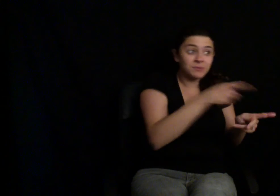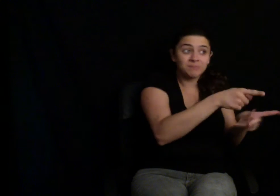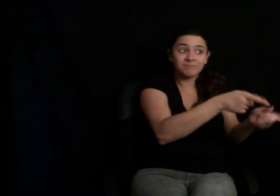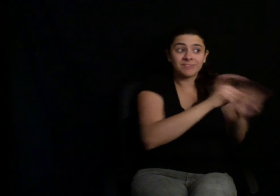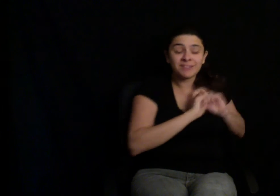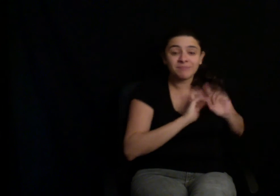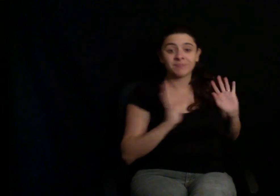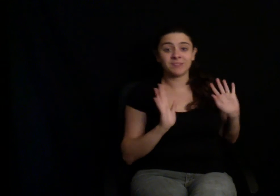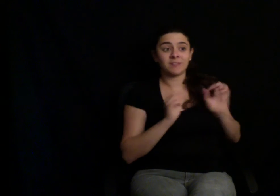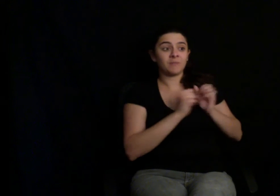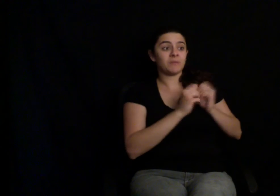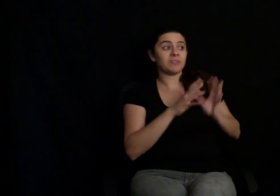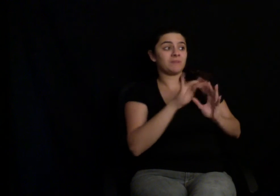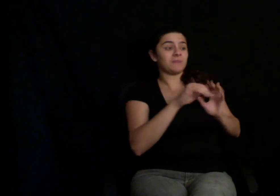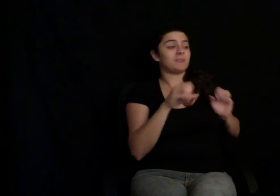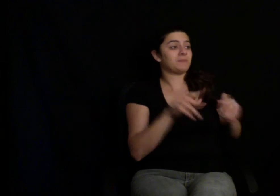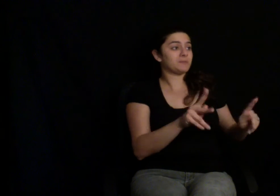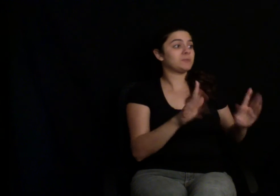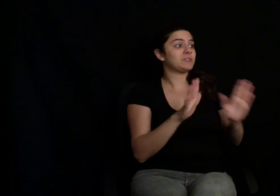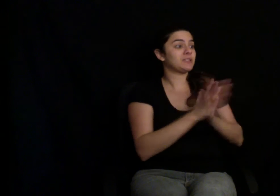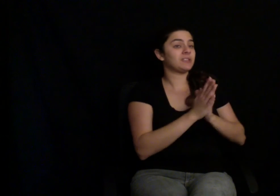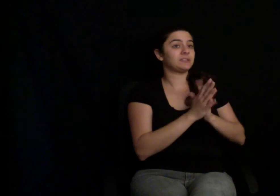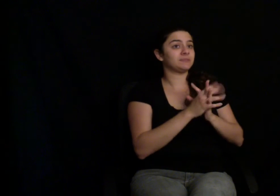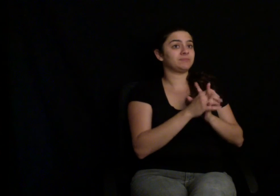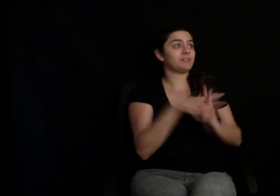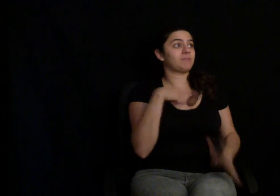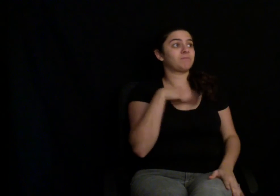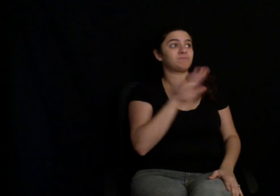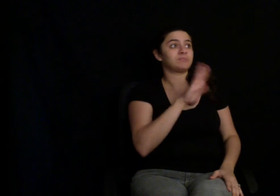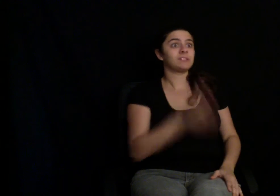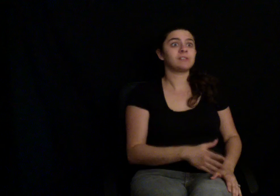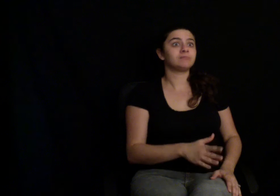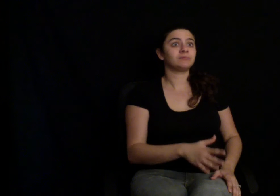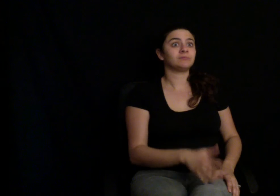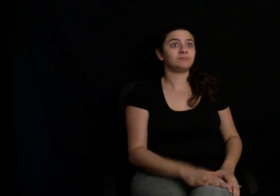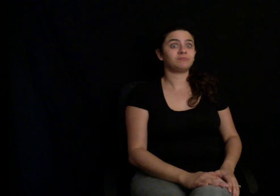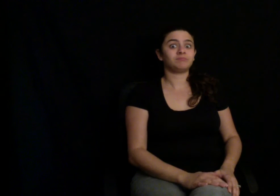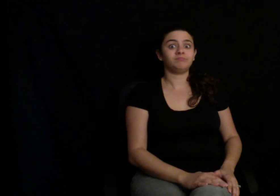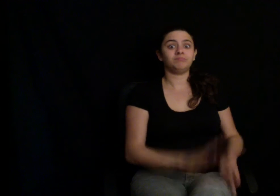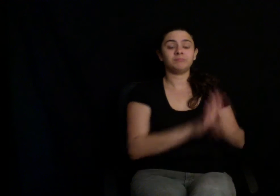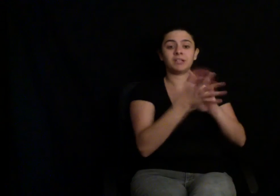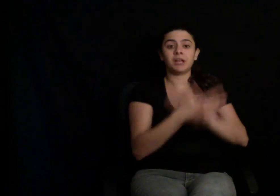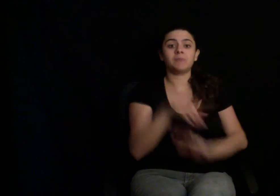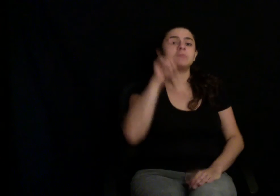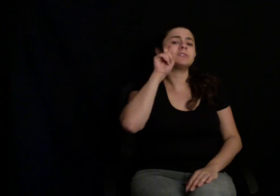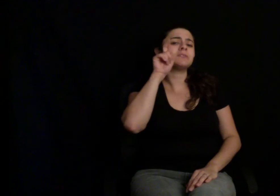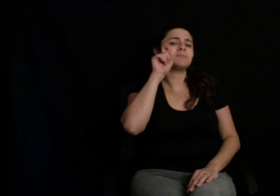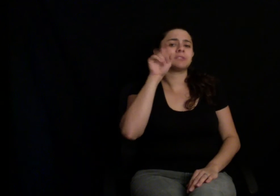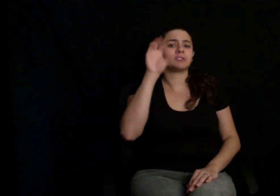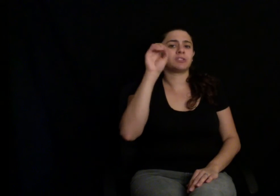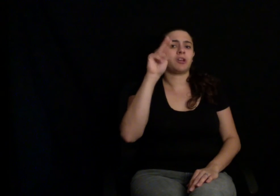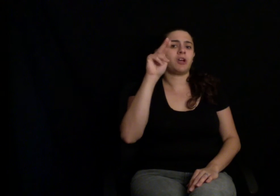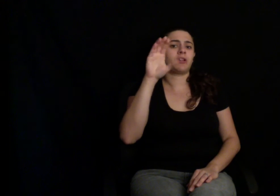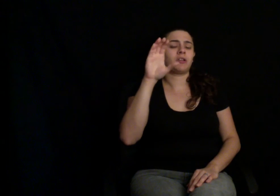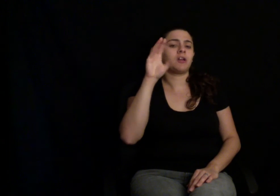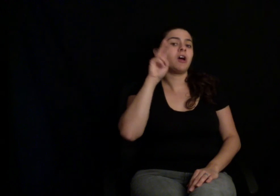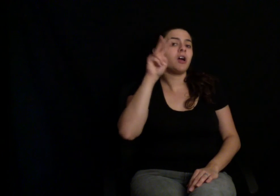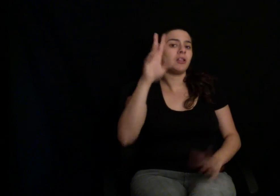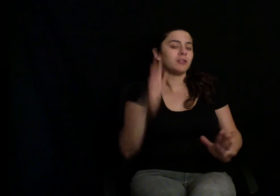Cruise giving me that part in the movie, I would have never been the Suspicious Onlooker. It would have never been possible, and I have Tom Cruise to thank for that. The